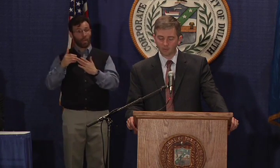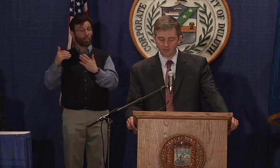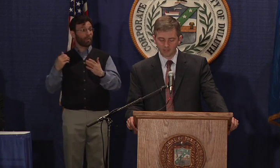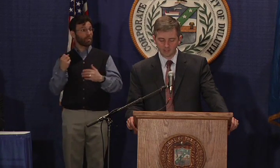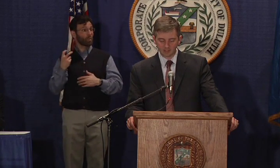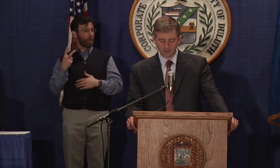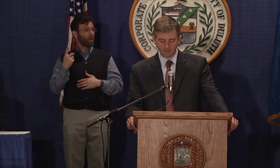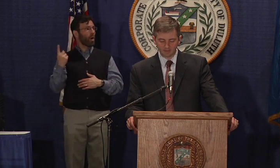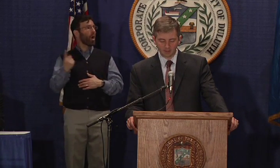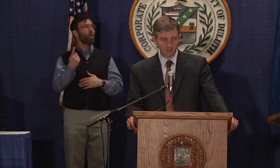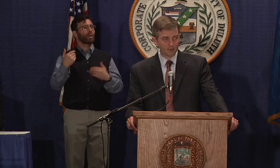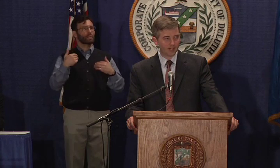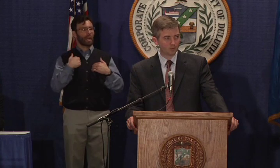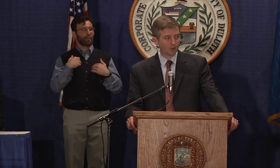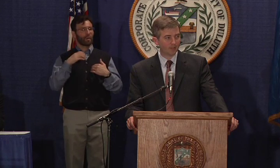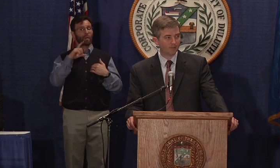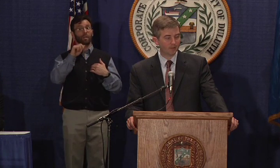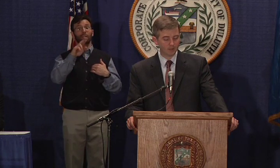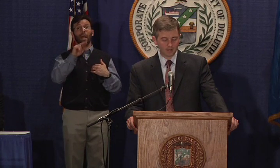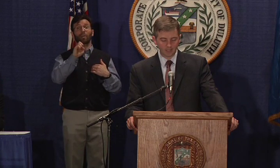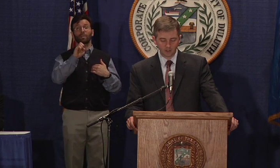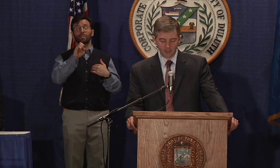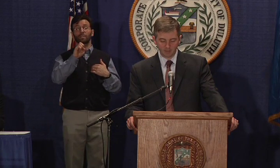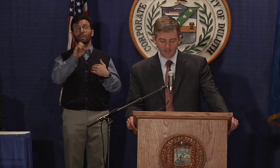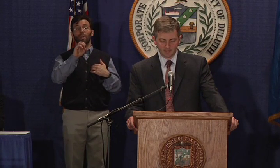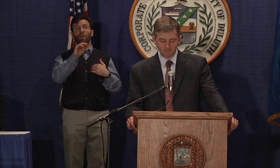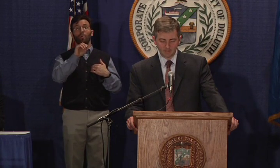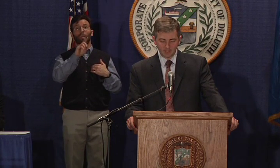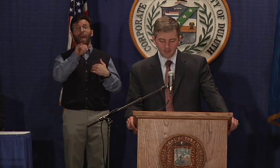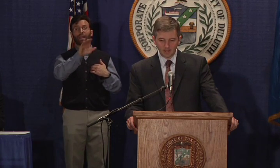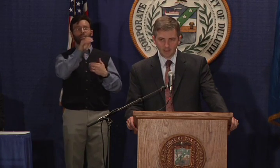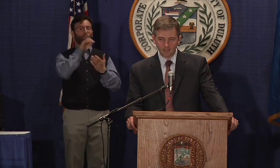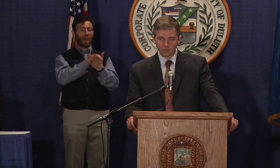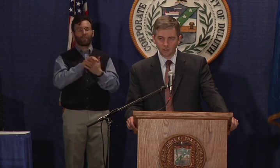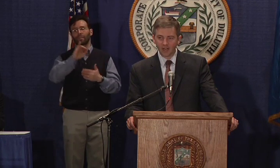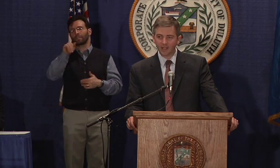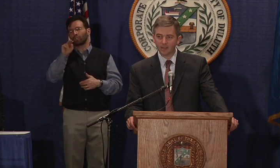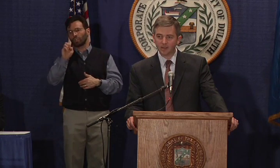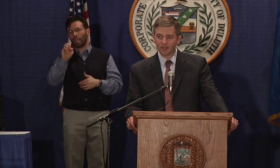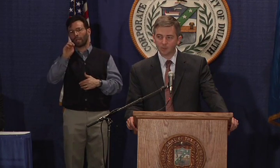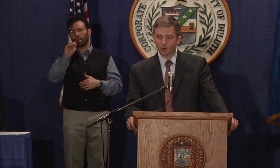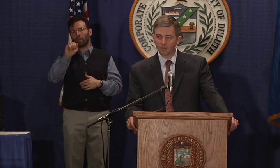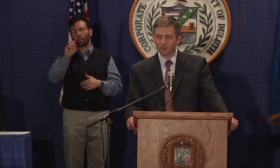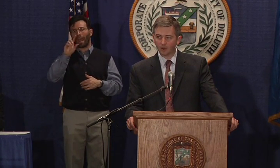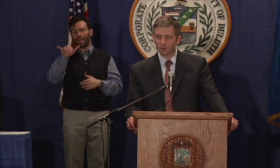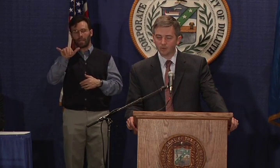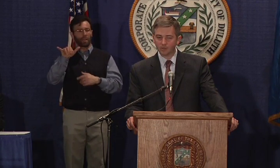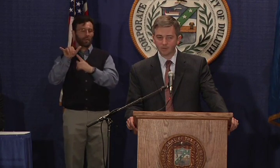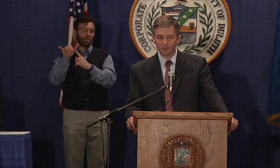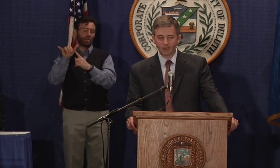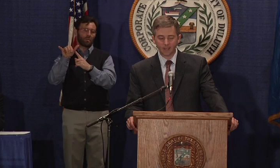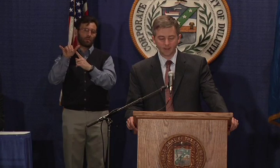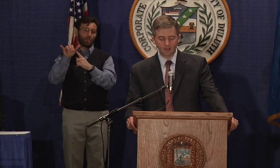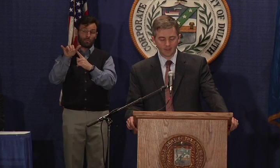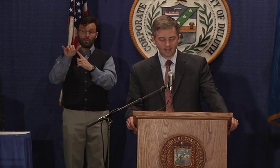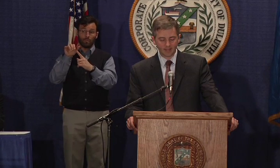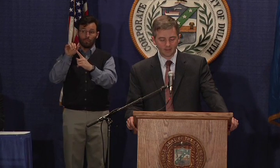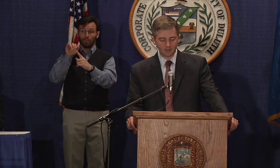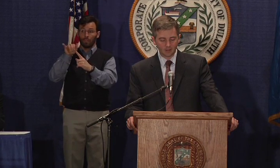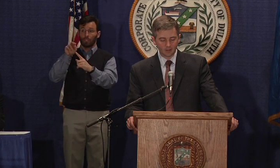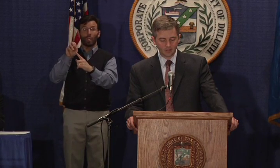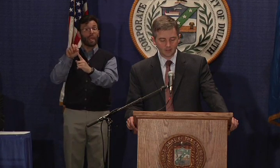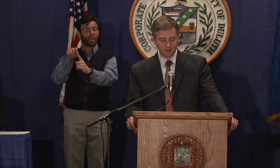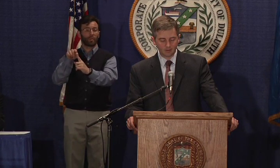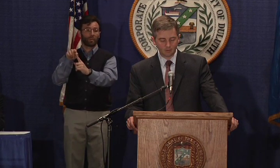graced with the presence of Clarence Maddy's wife, Jane Maddy. Jane is one of those